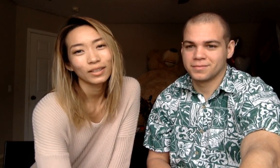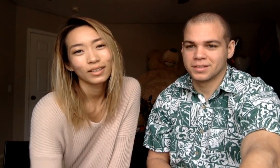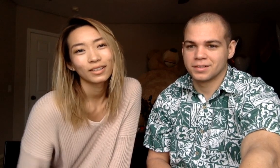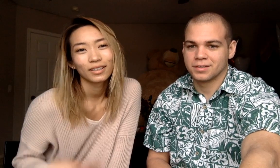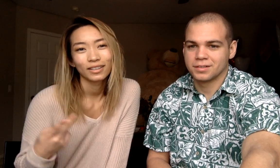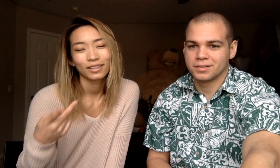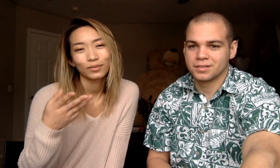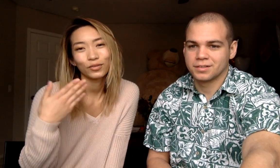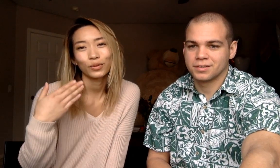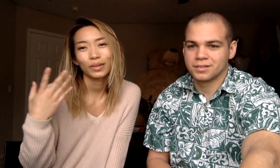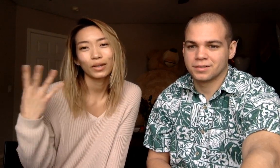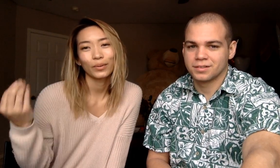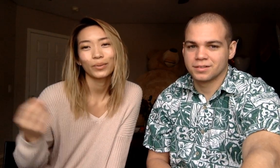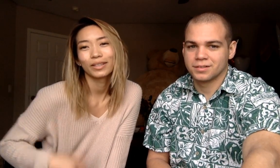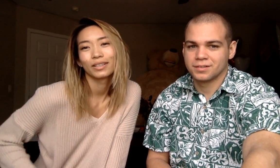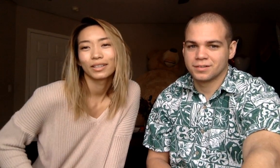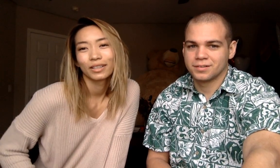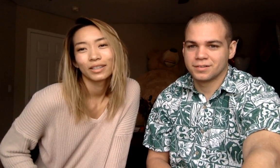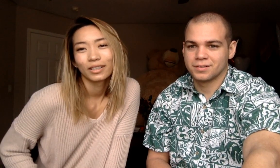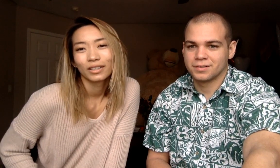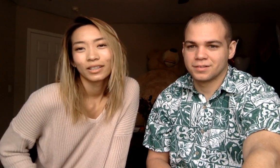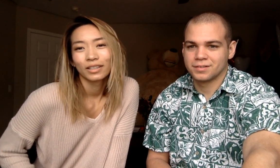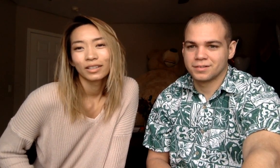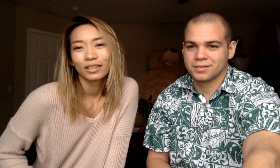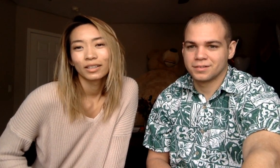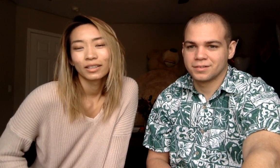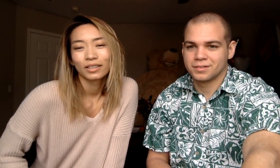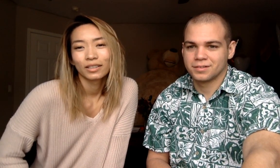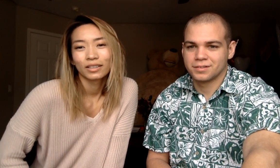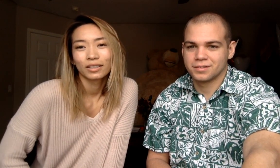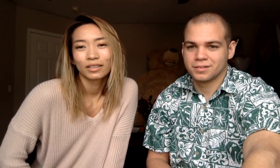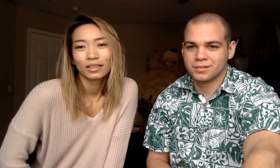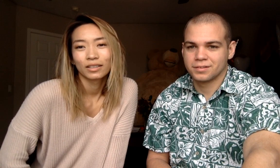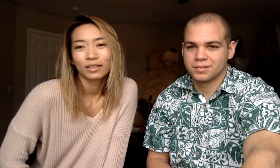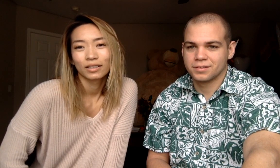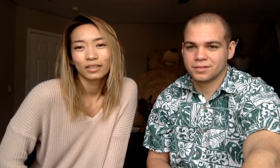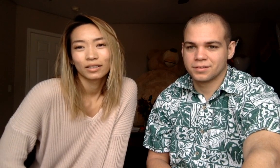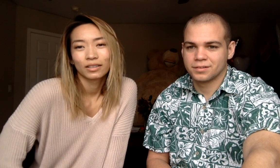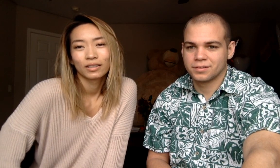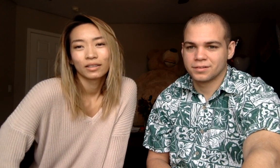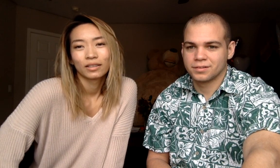go.